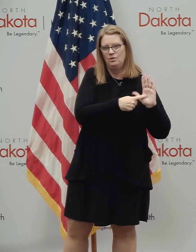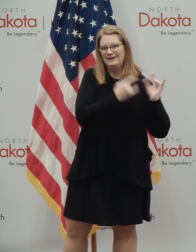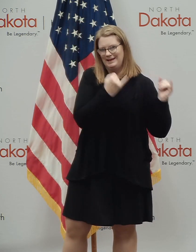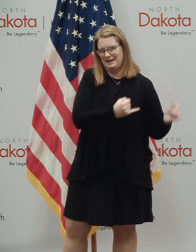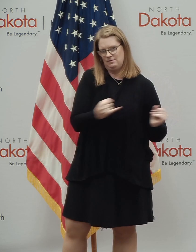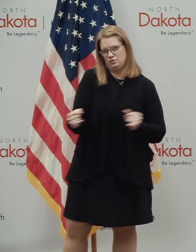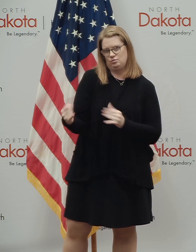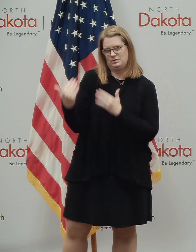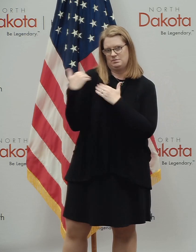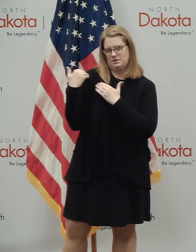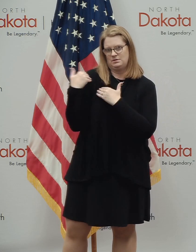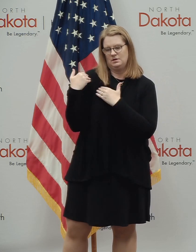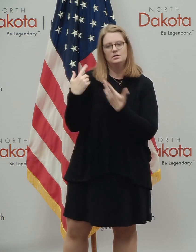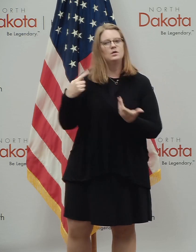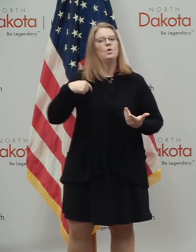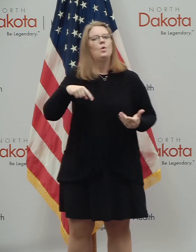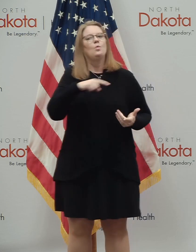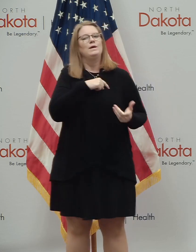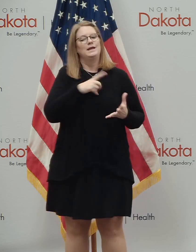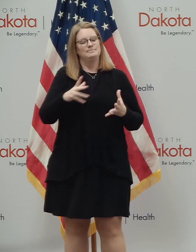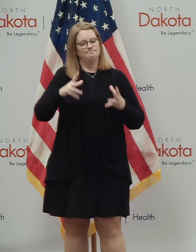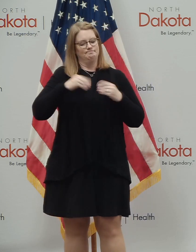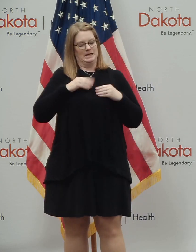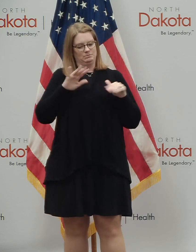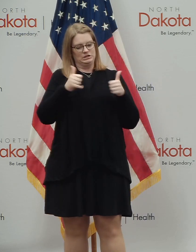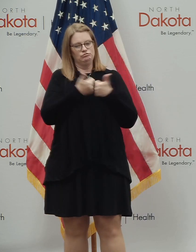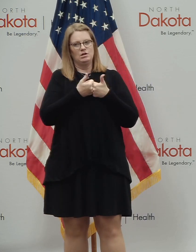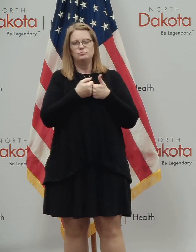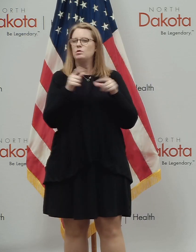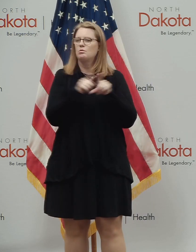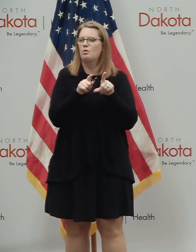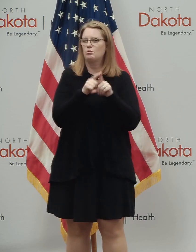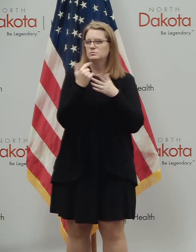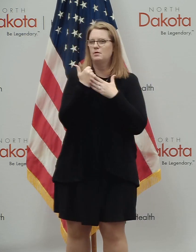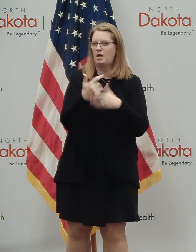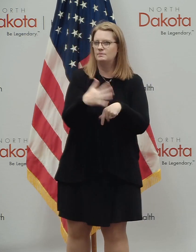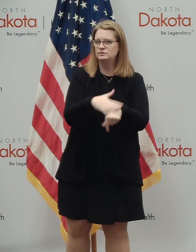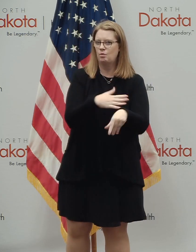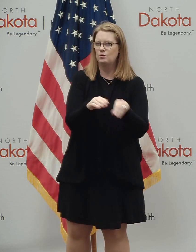we can do what it takes to help us slow the spread.